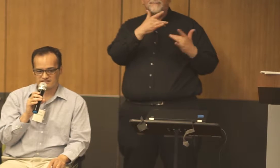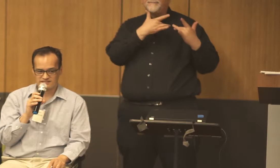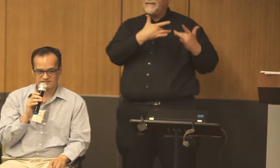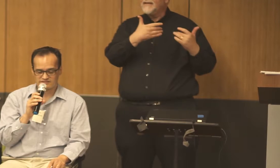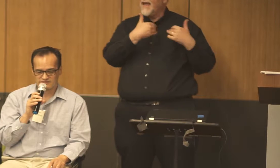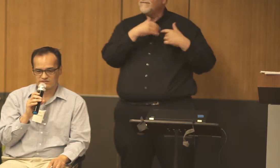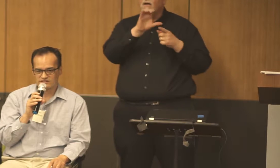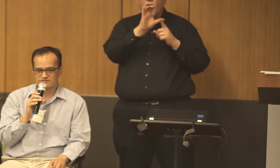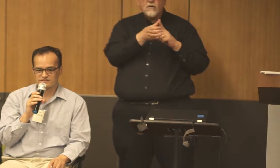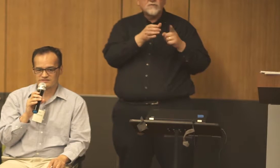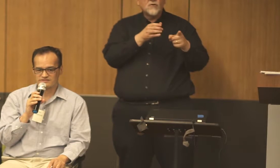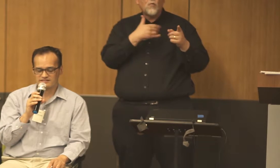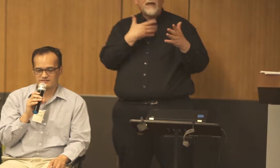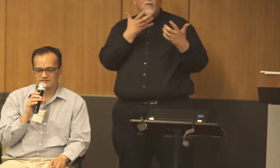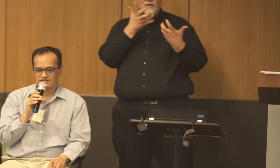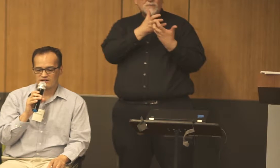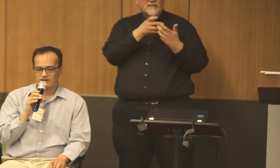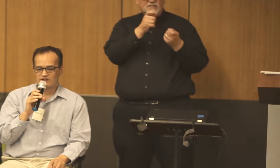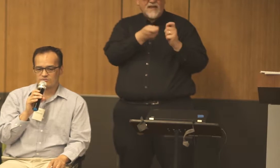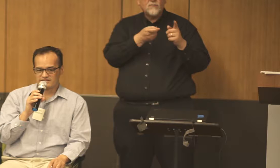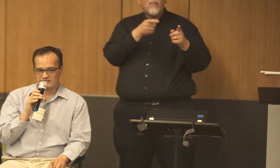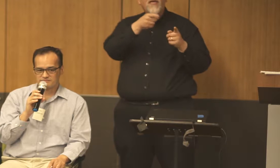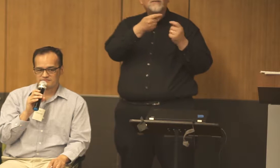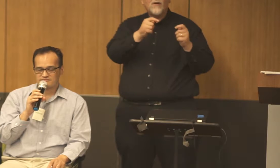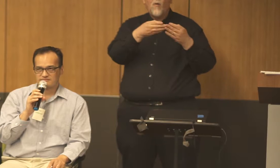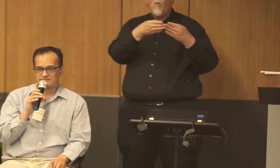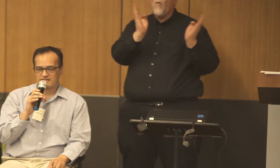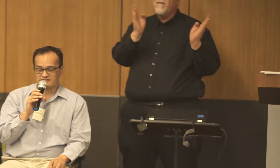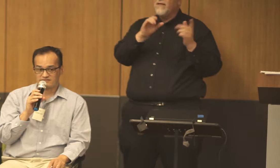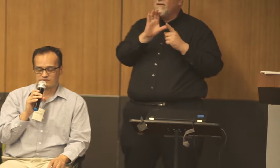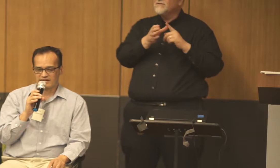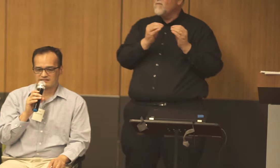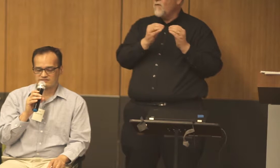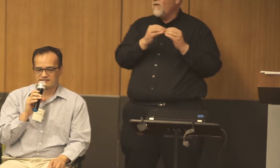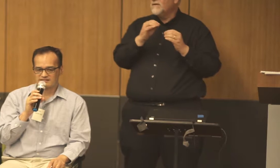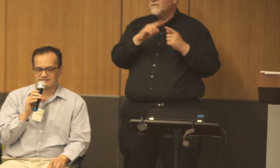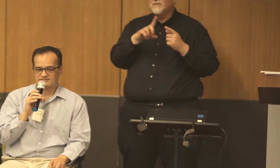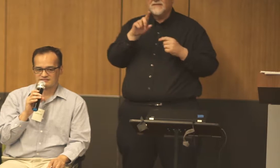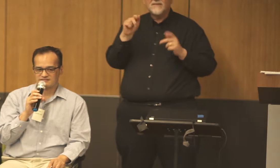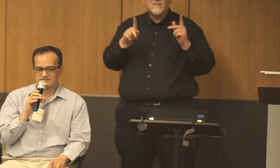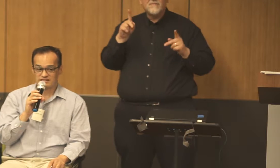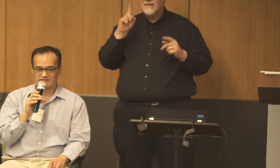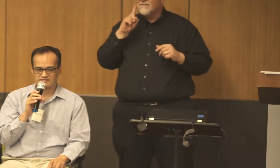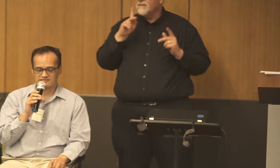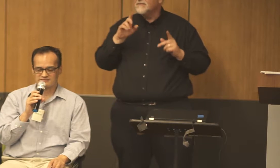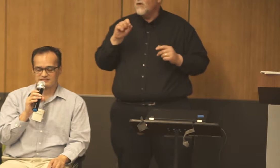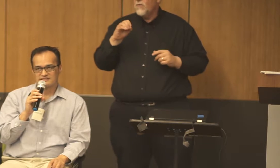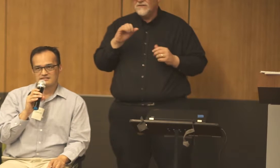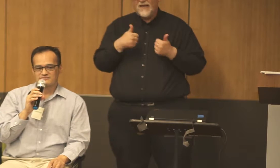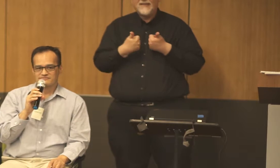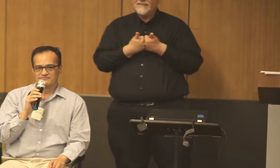they're trying to change their own culture, and they're trying to open it up in a different way. So I think that's challenging